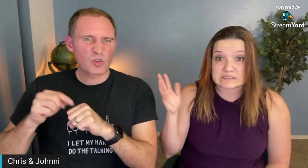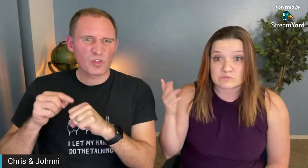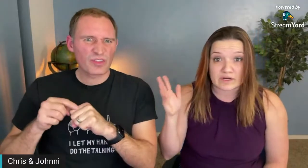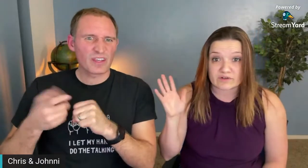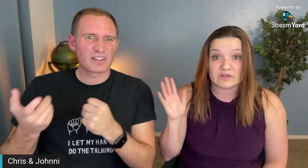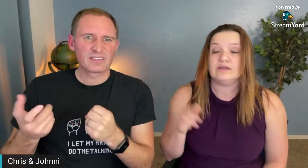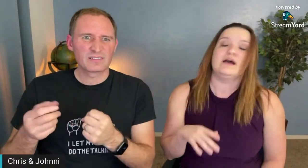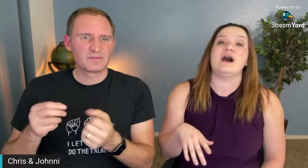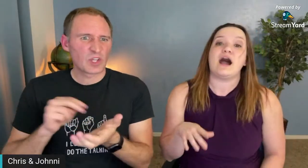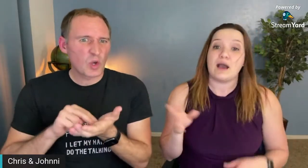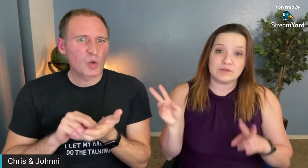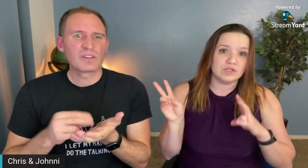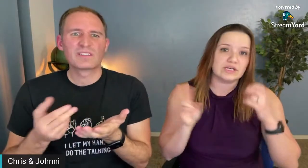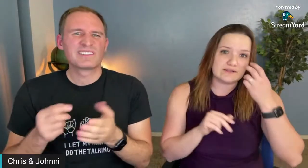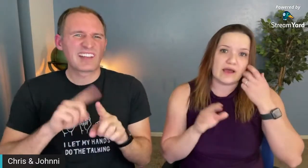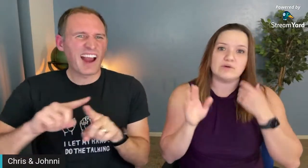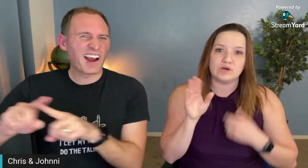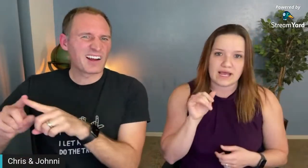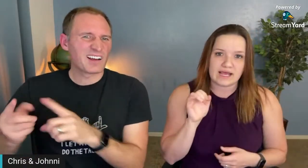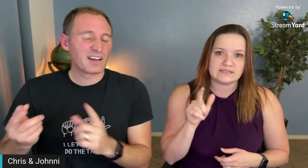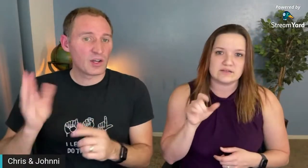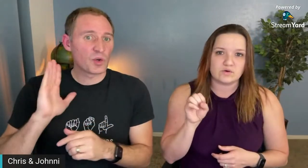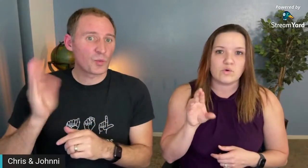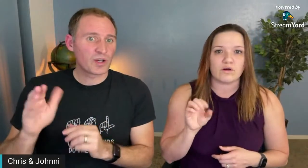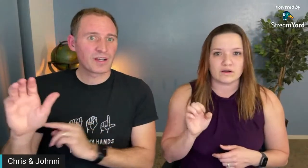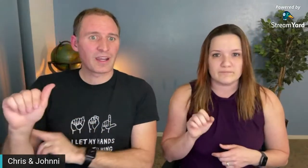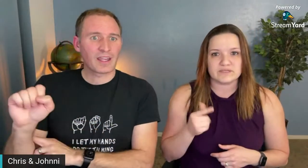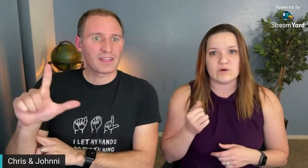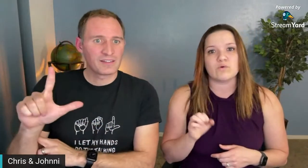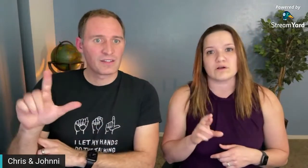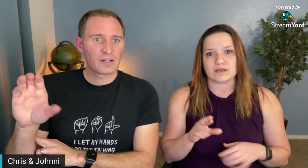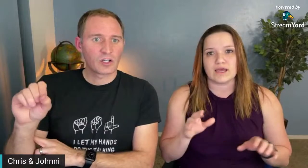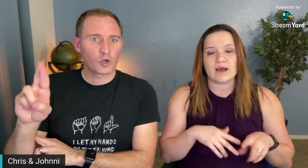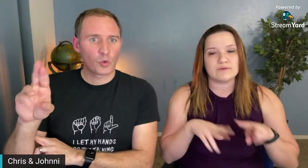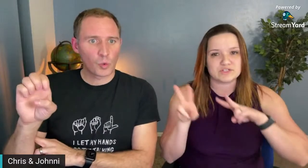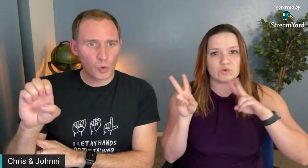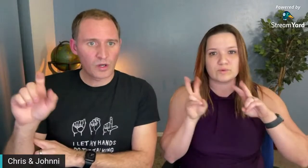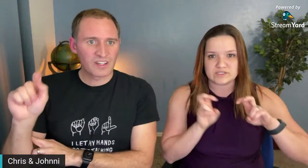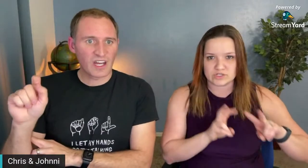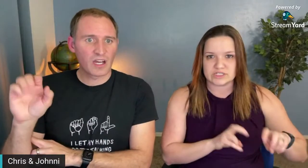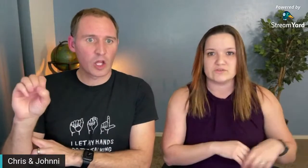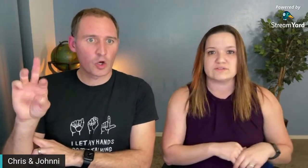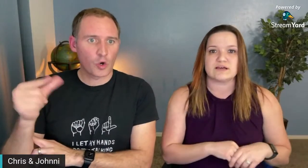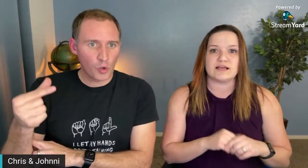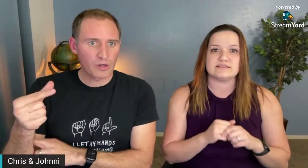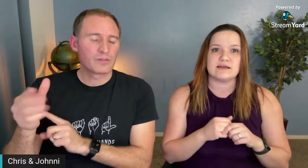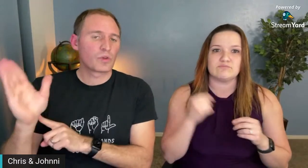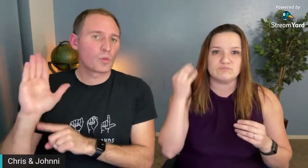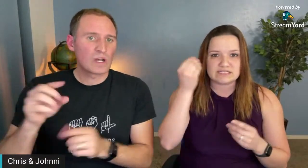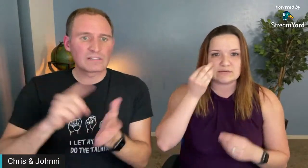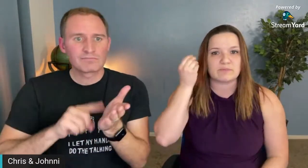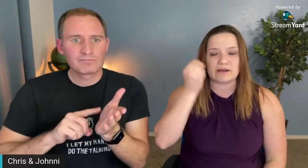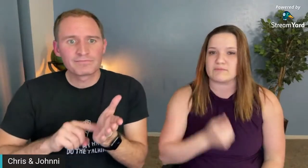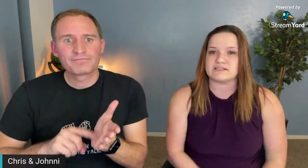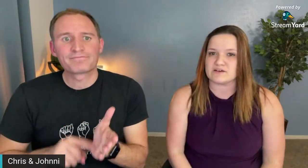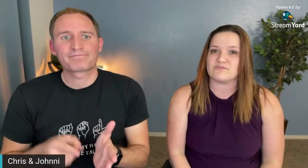and whatever, I would go to aslcore.org and I would start researching those signs and mentally preparing myself for